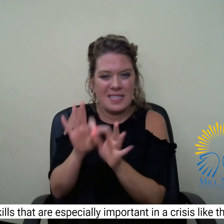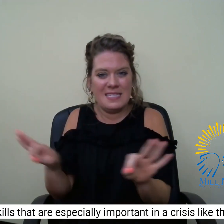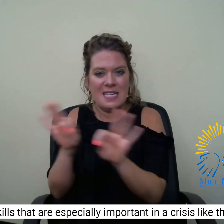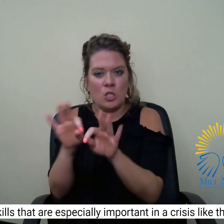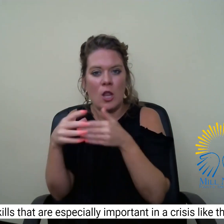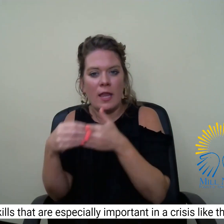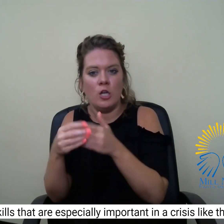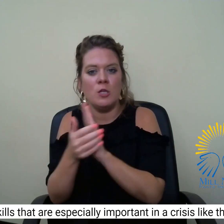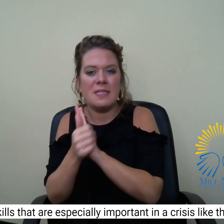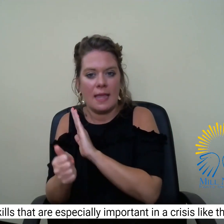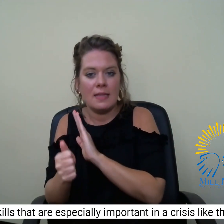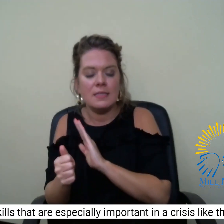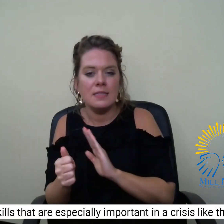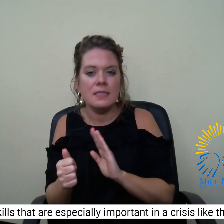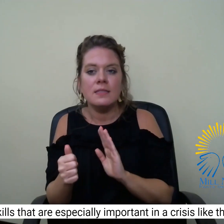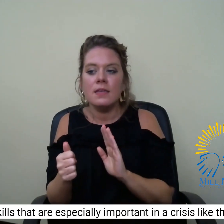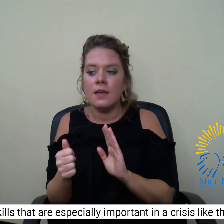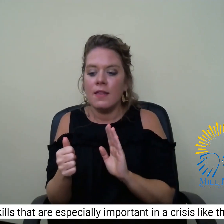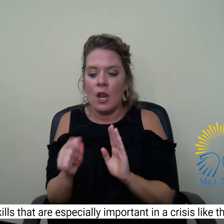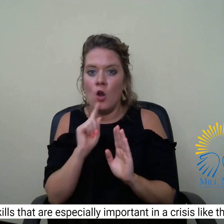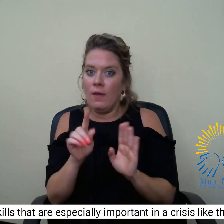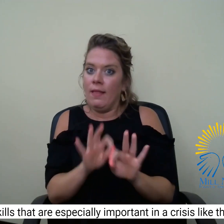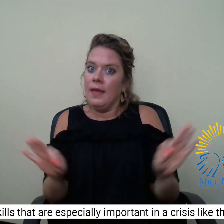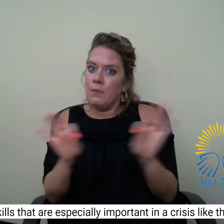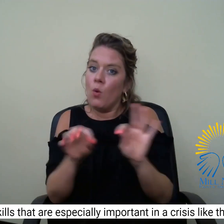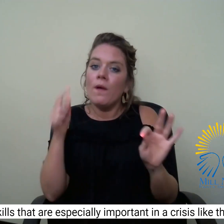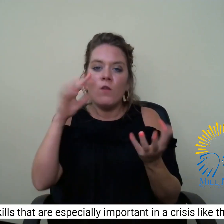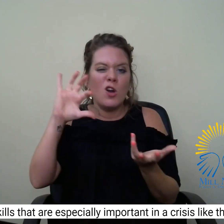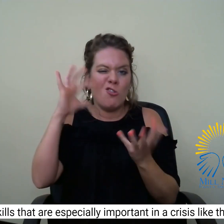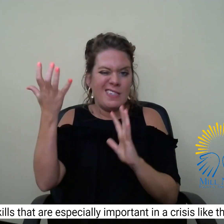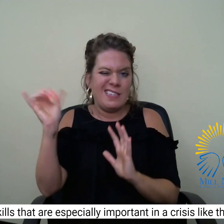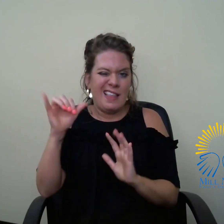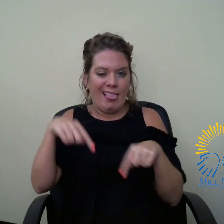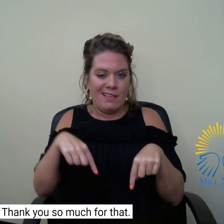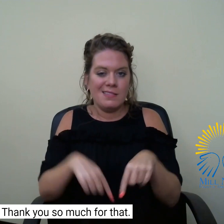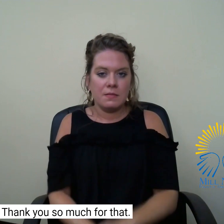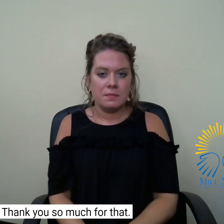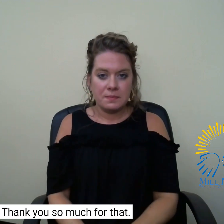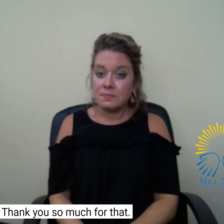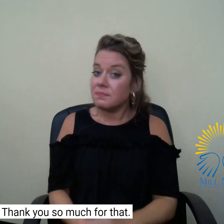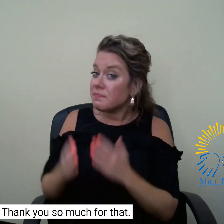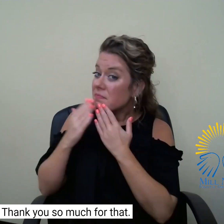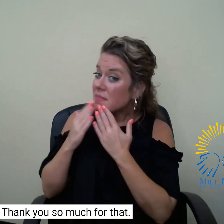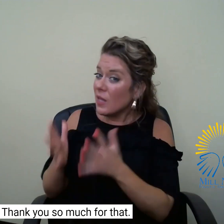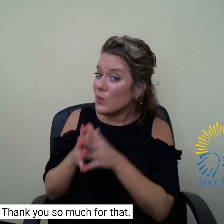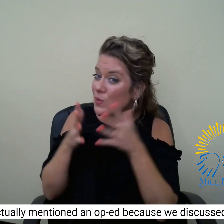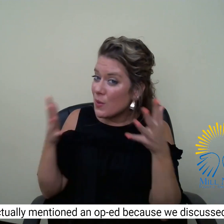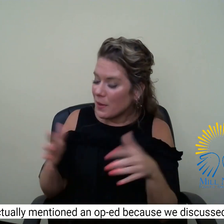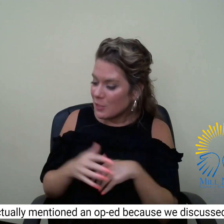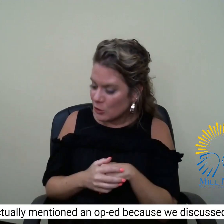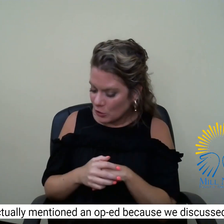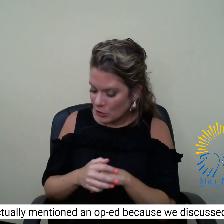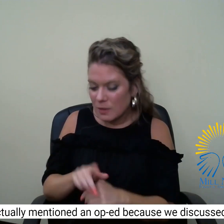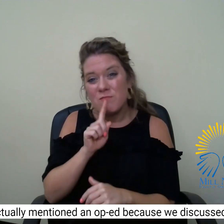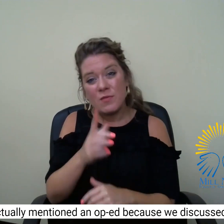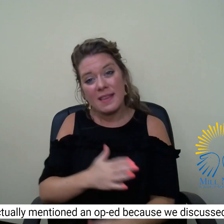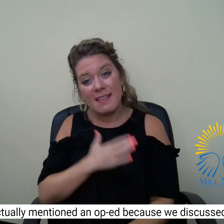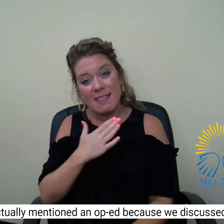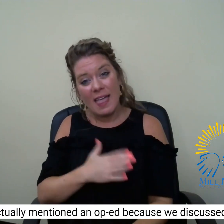are especially important in a crisis like this. Thank you so much for that. I'm really glad you actually mentioned an